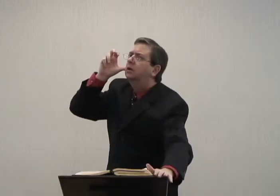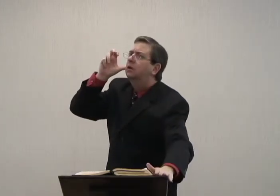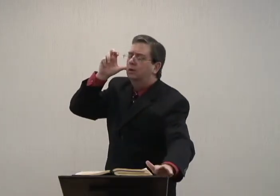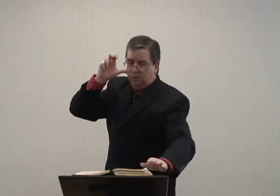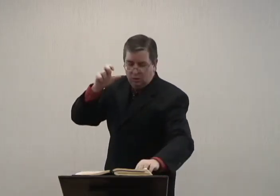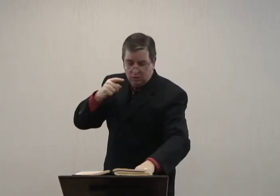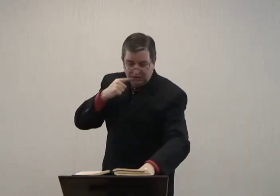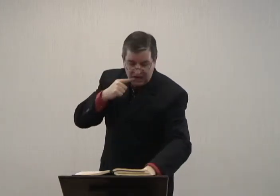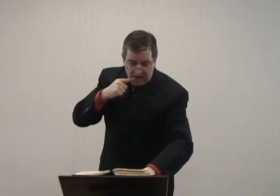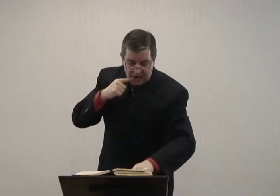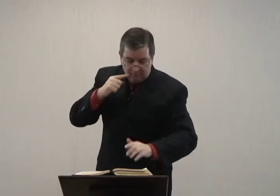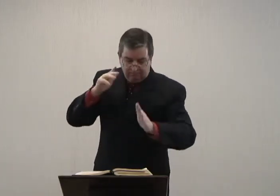People are very attentive and listen.